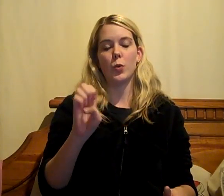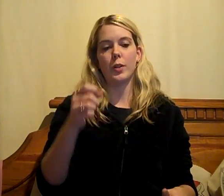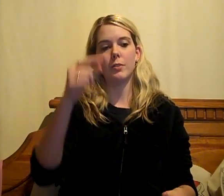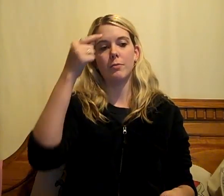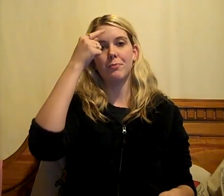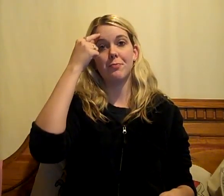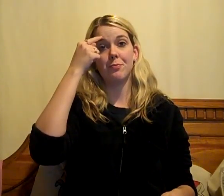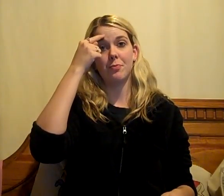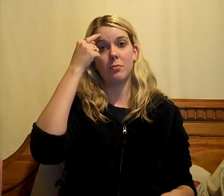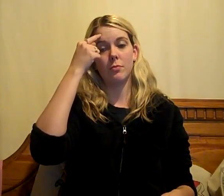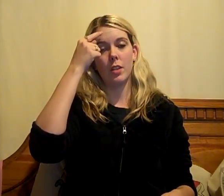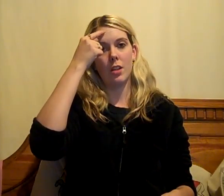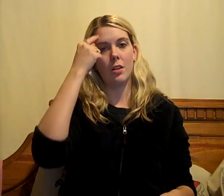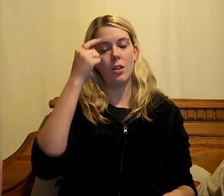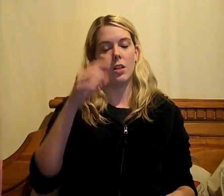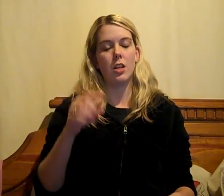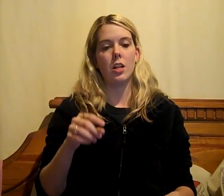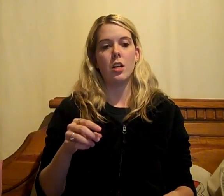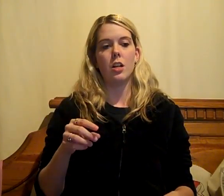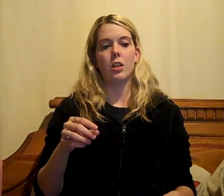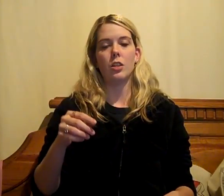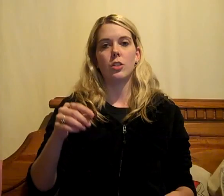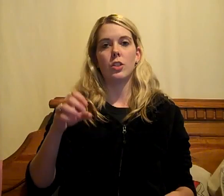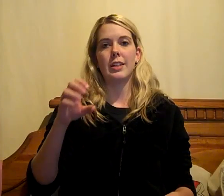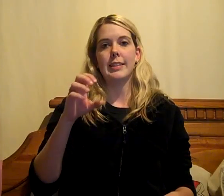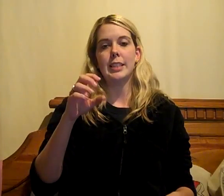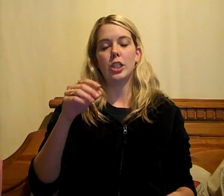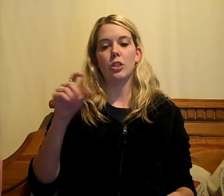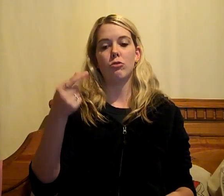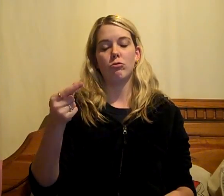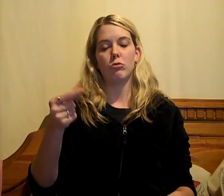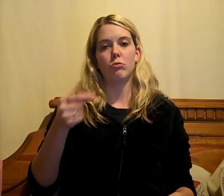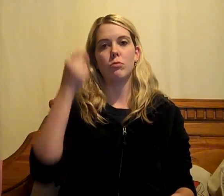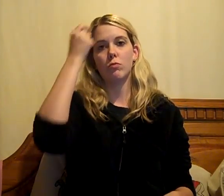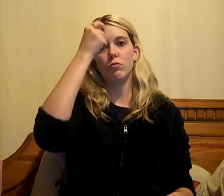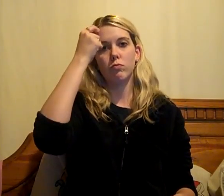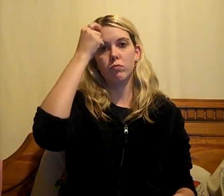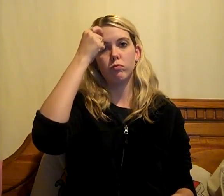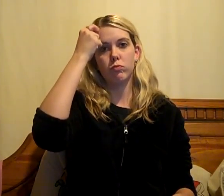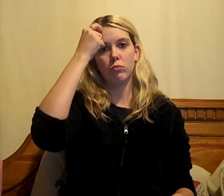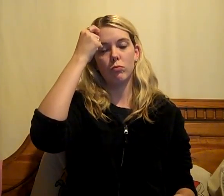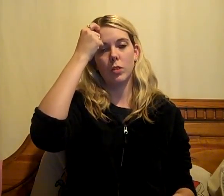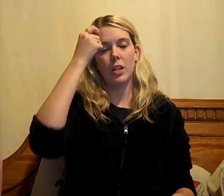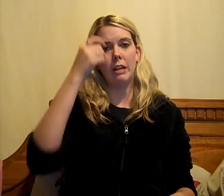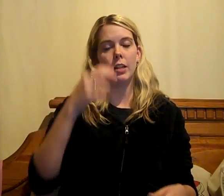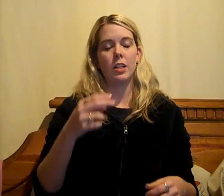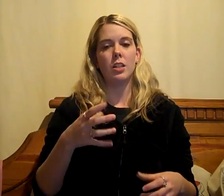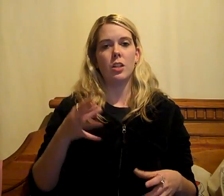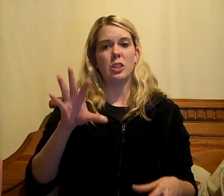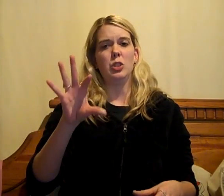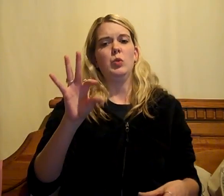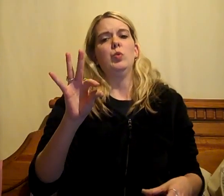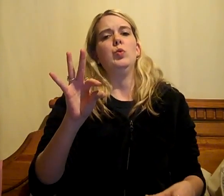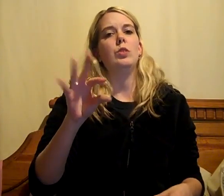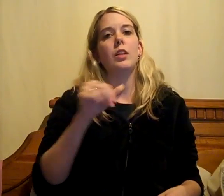not squeezing it this whole time. I'm like actually using the tip of the tube to spread things out. Okay,